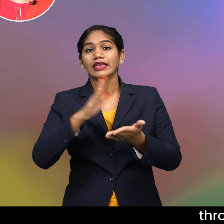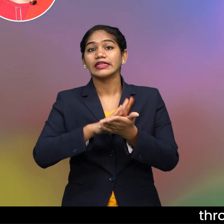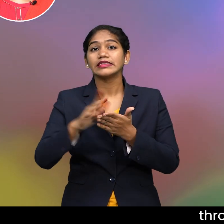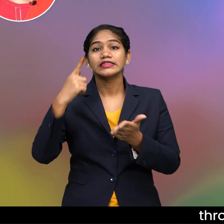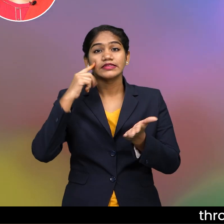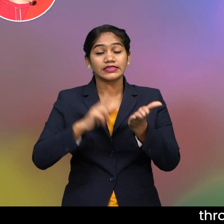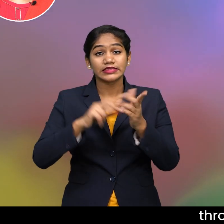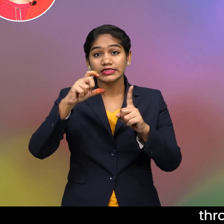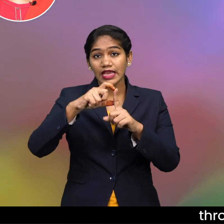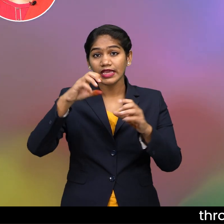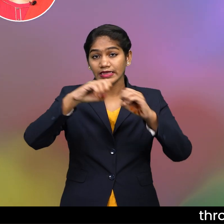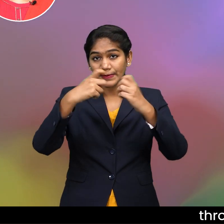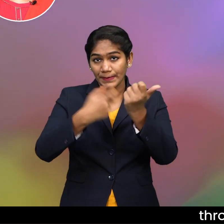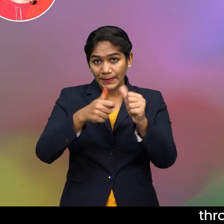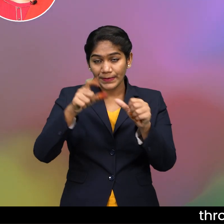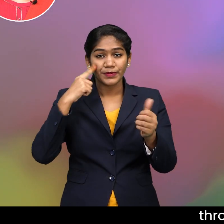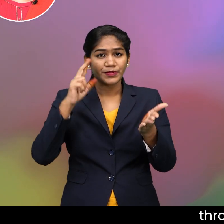through which